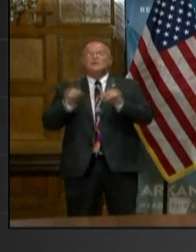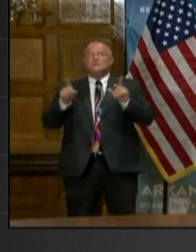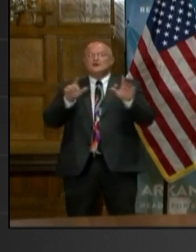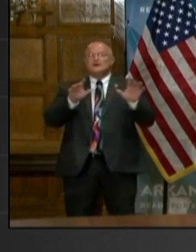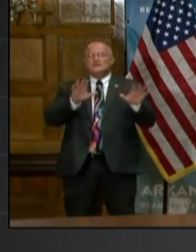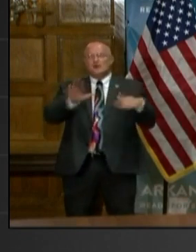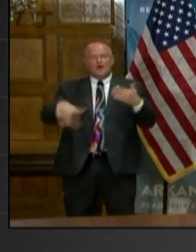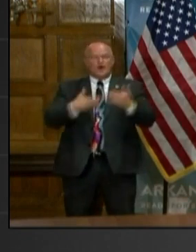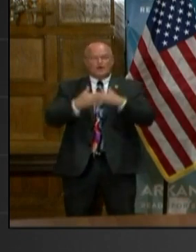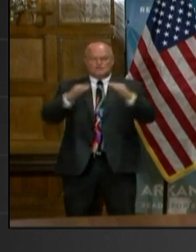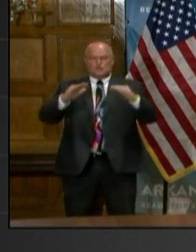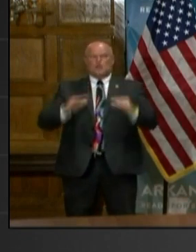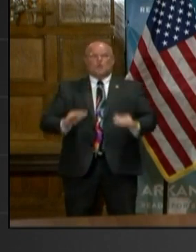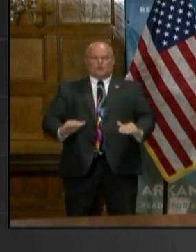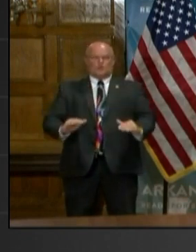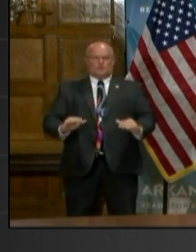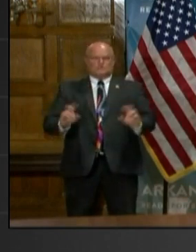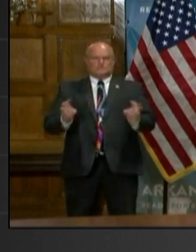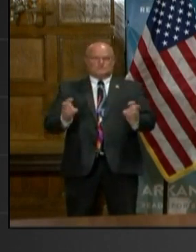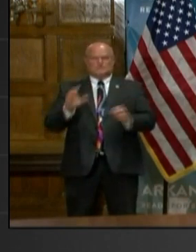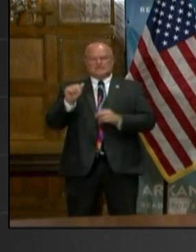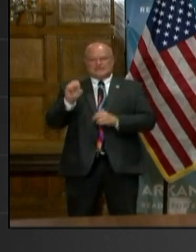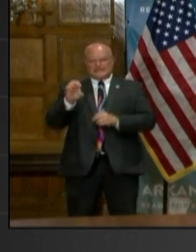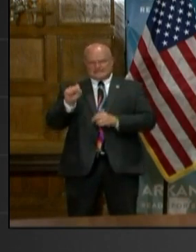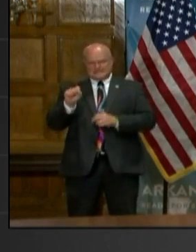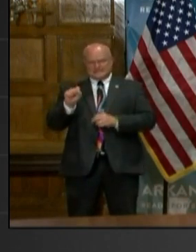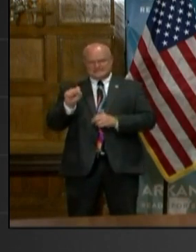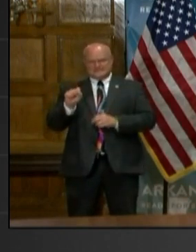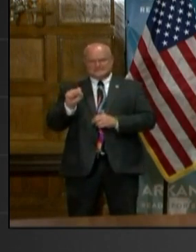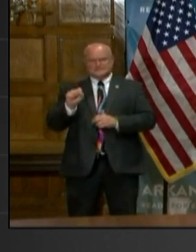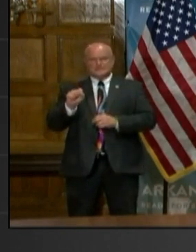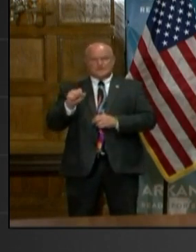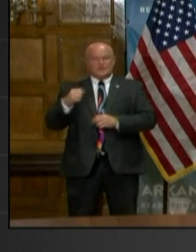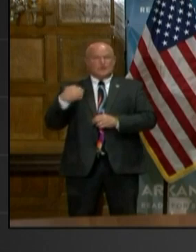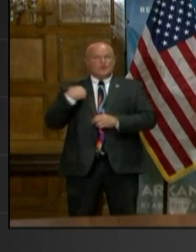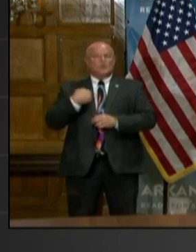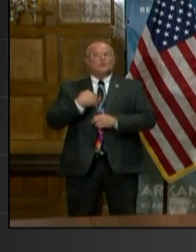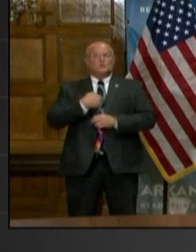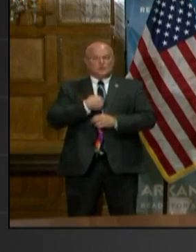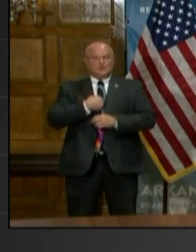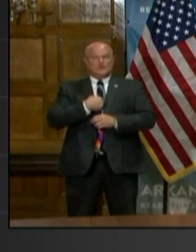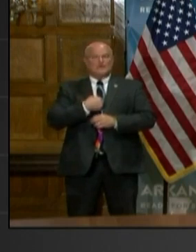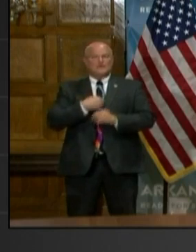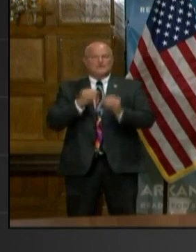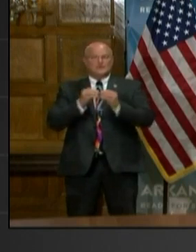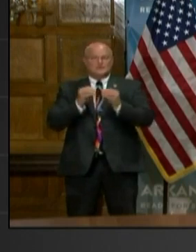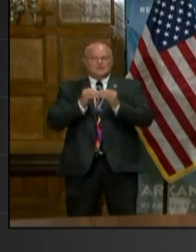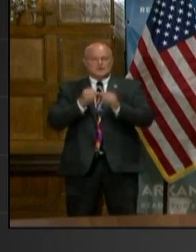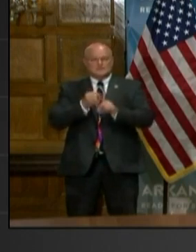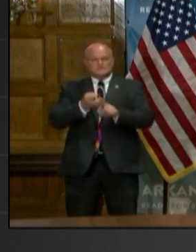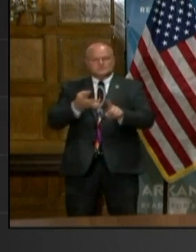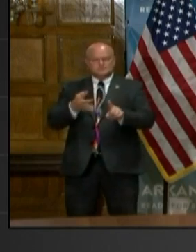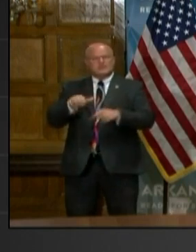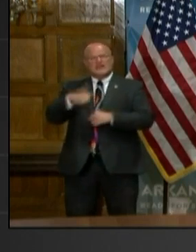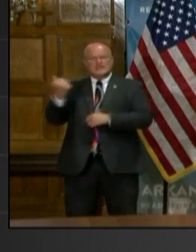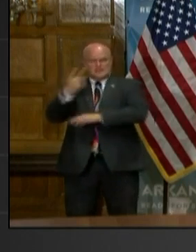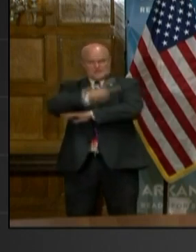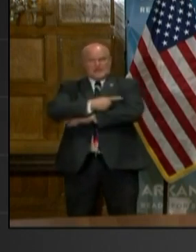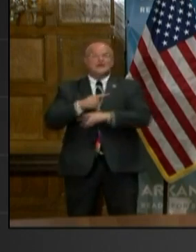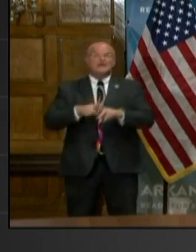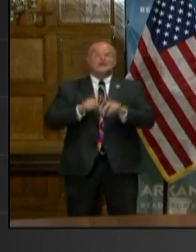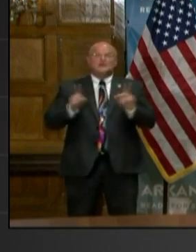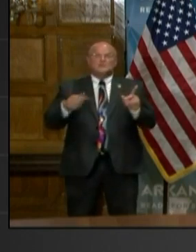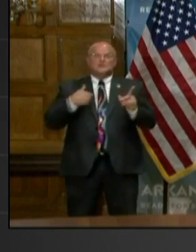they're all much lower in terms of total case counts. And we'll get a little more granular on those another day. But I